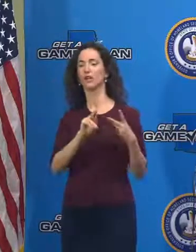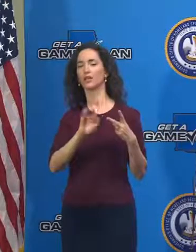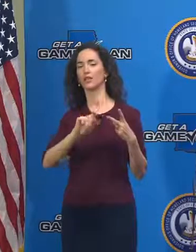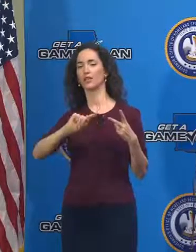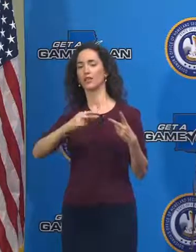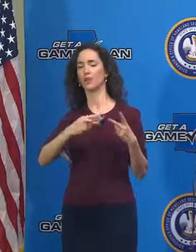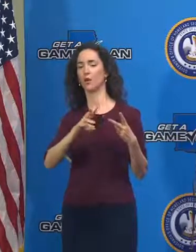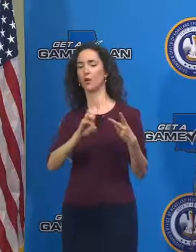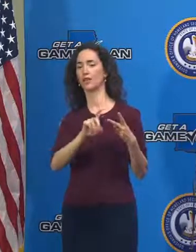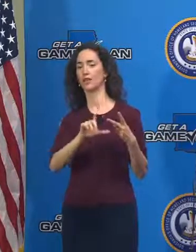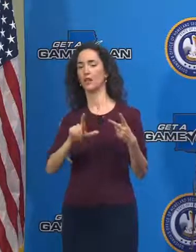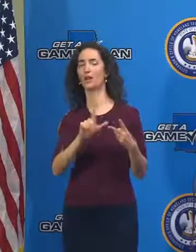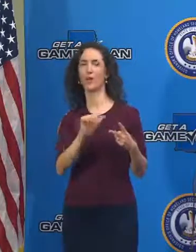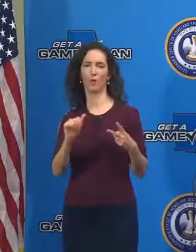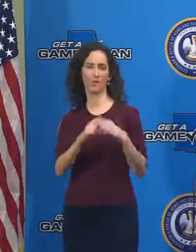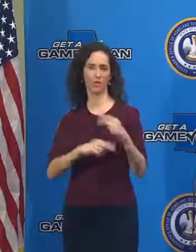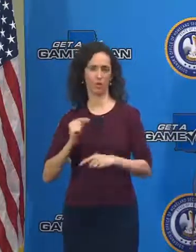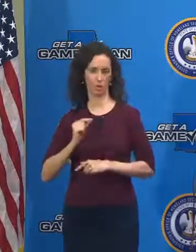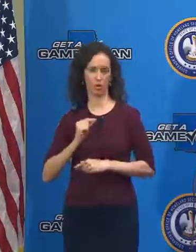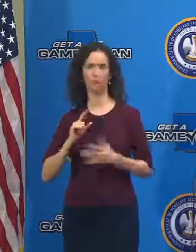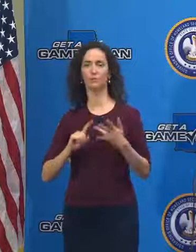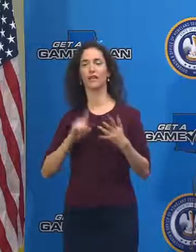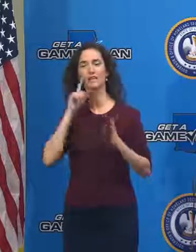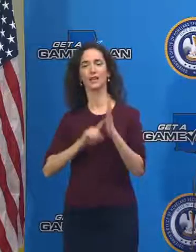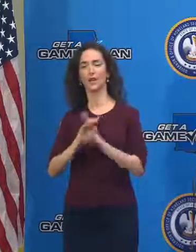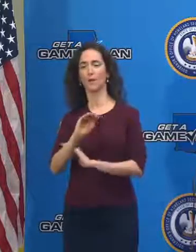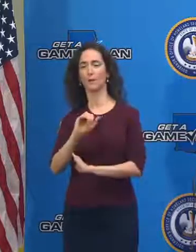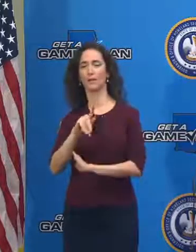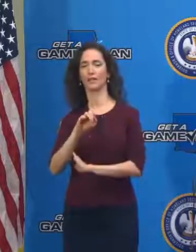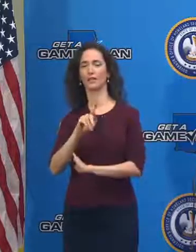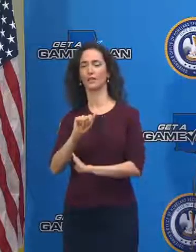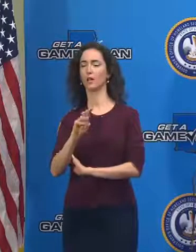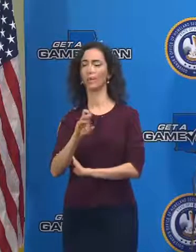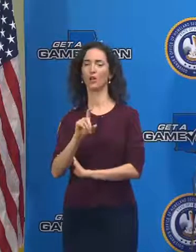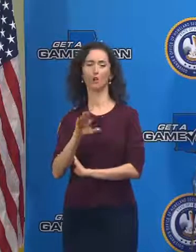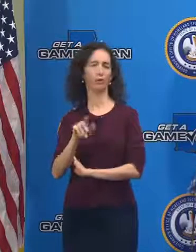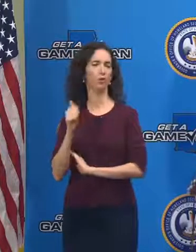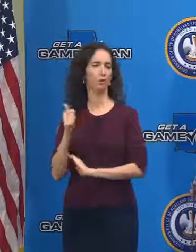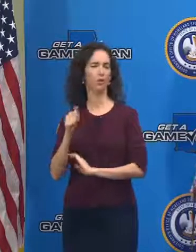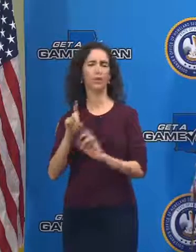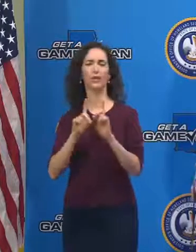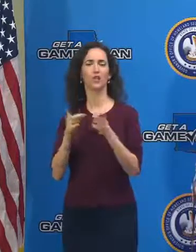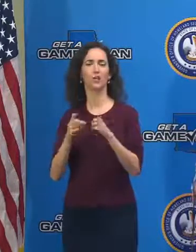Guard, Secretary Marquita Walters of the Department of Children and Family Services,